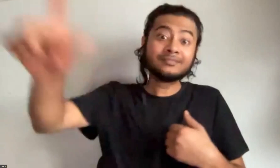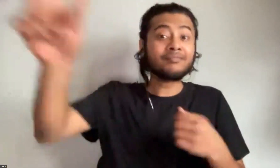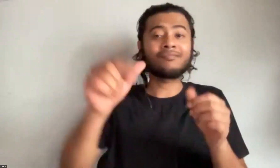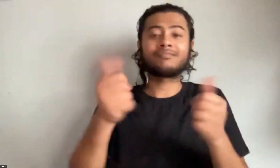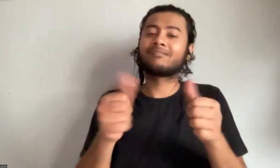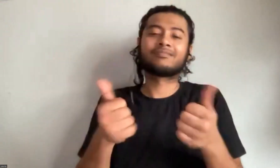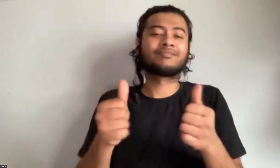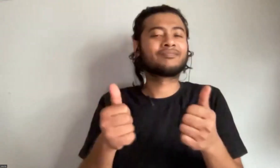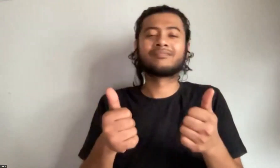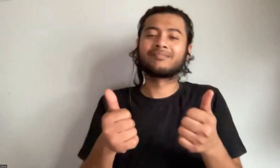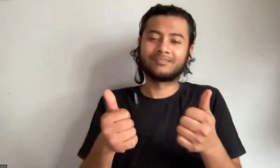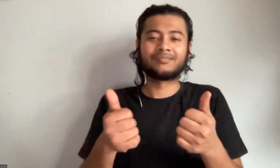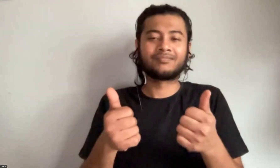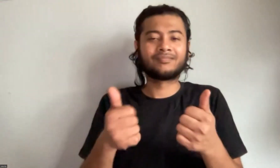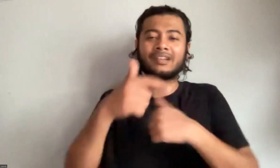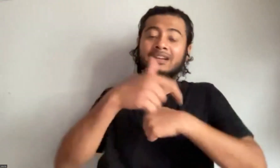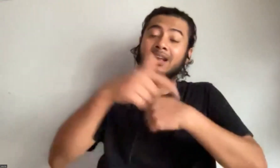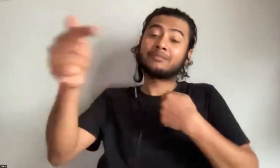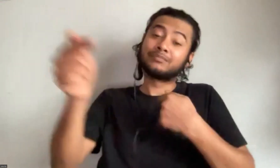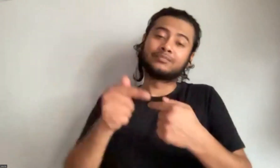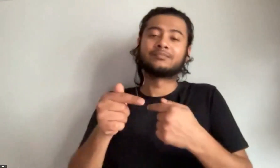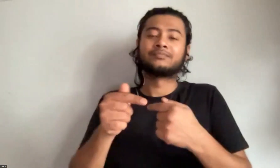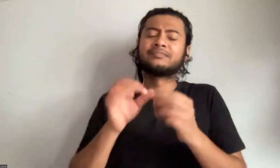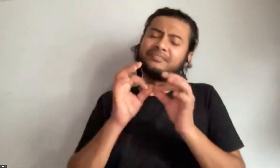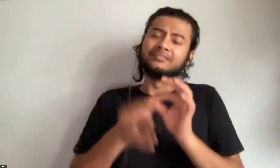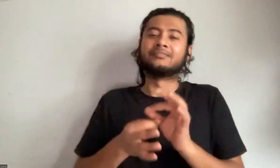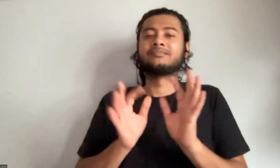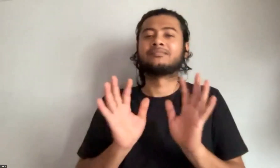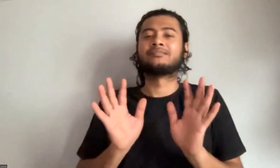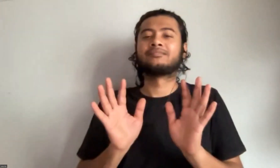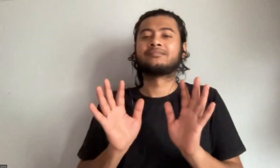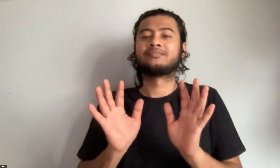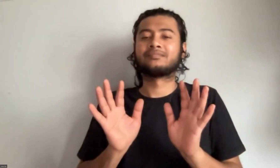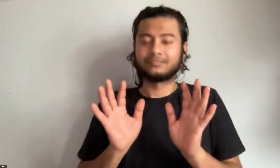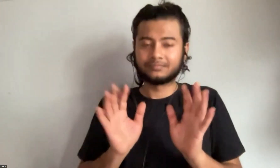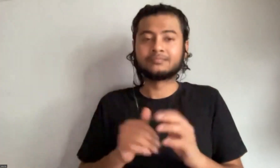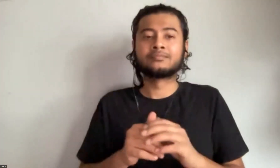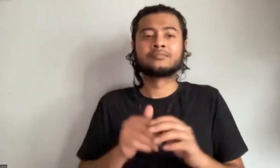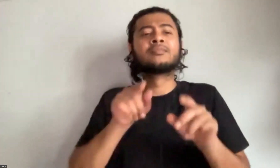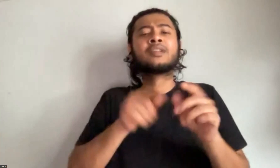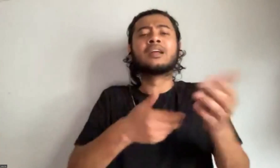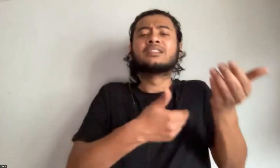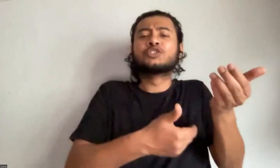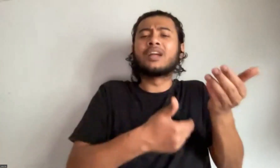moon? So what does the mother do? Mother shows the reflection of the moon in the mirror.